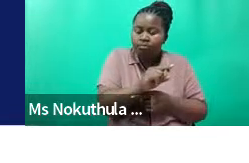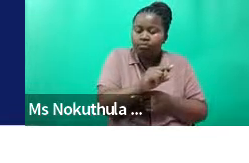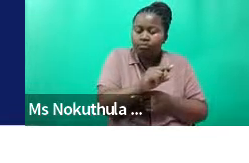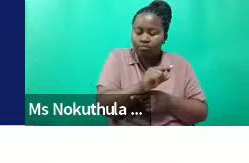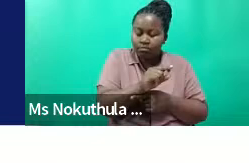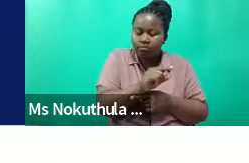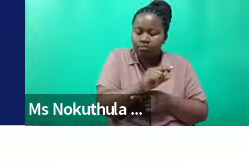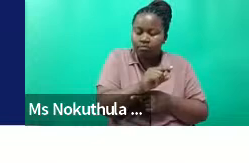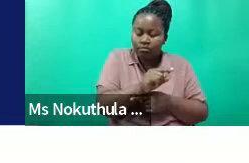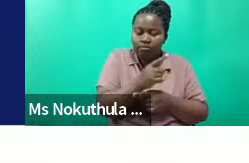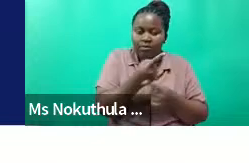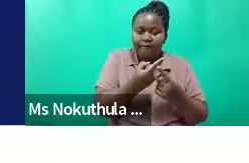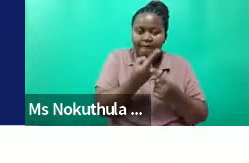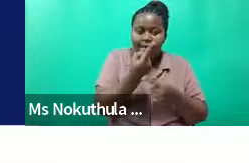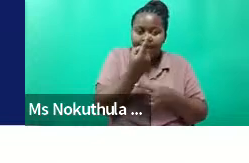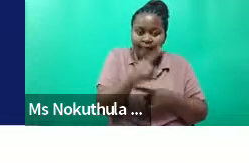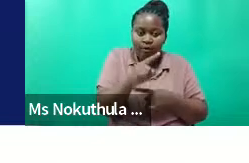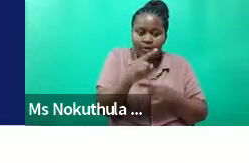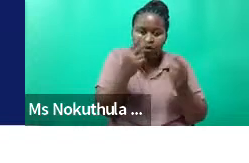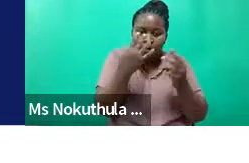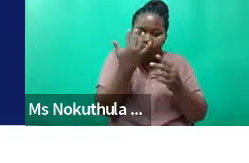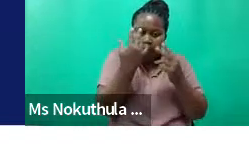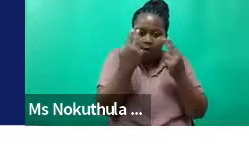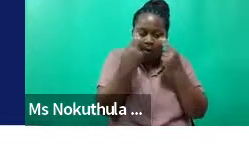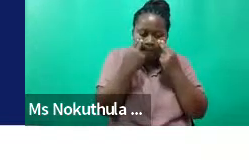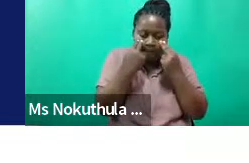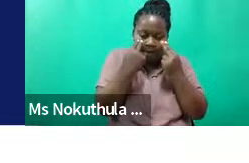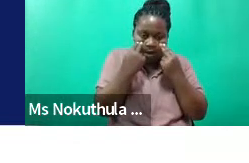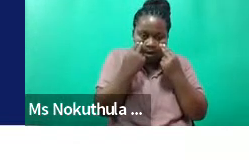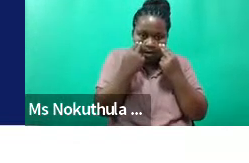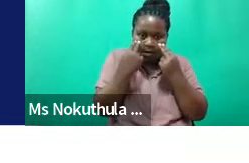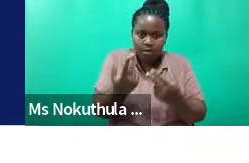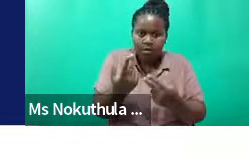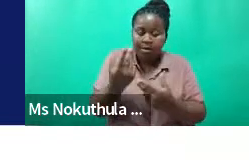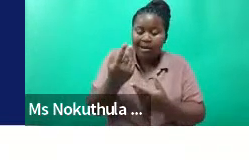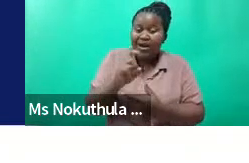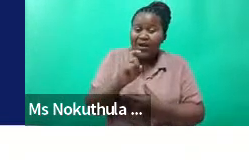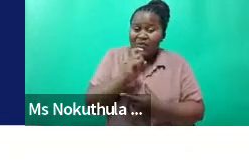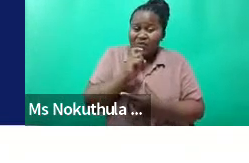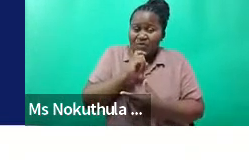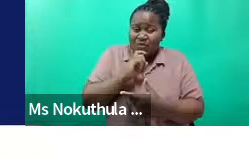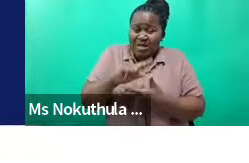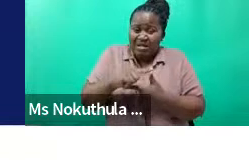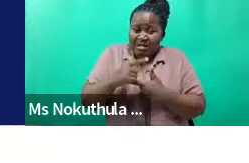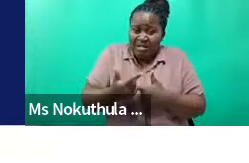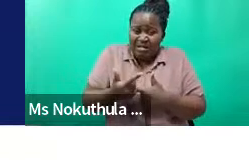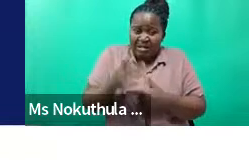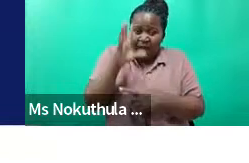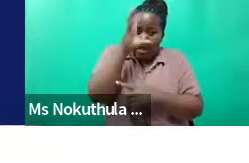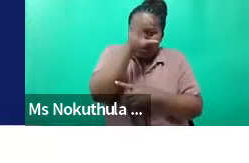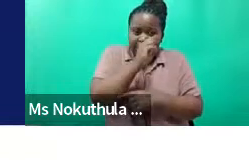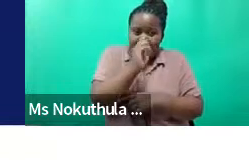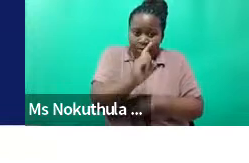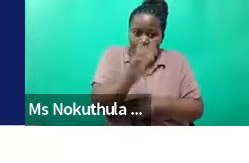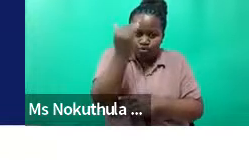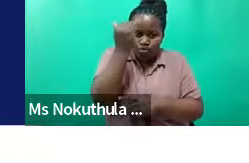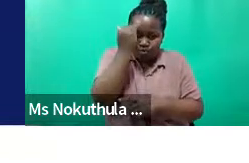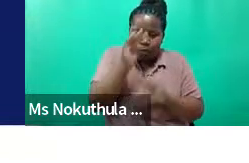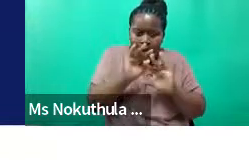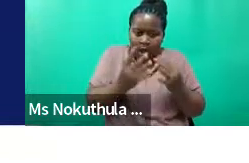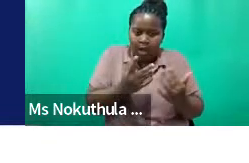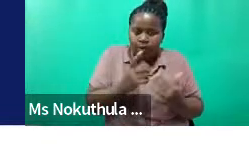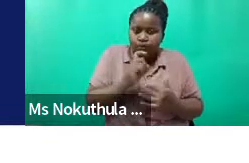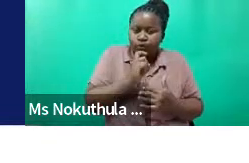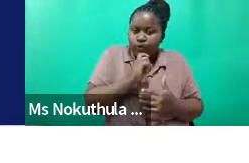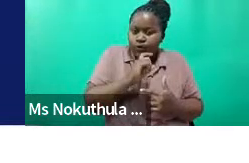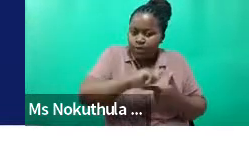school for the blind, she was not used to a laptop. So the assumption was that, you know how to work with a laptop.